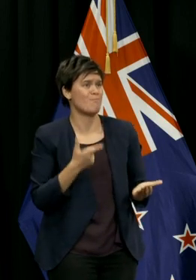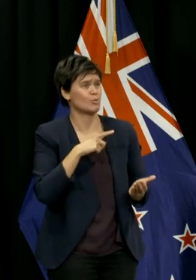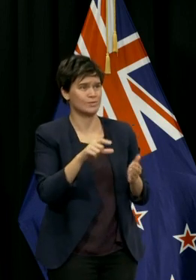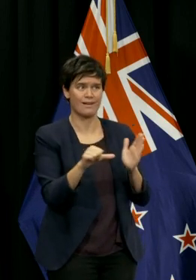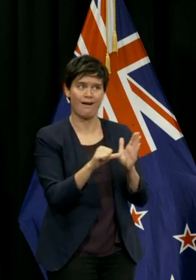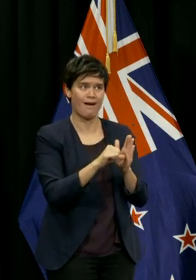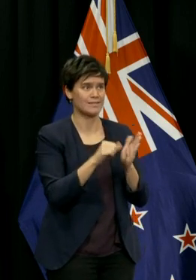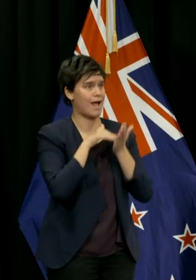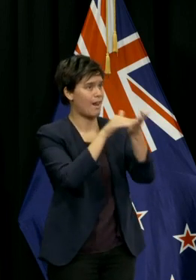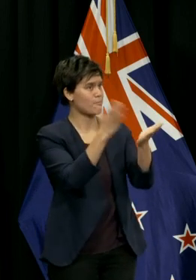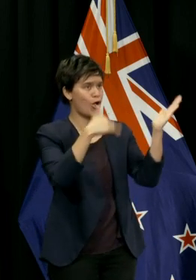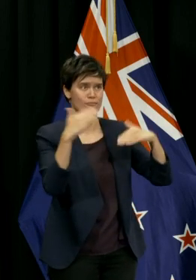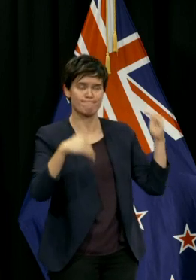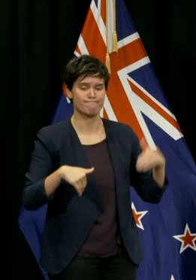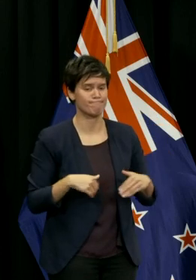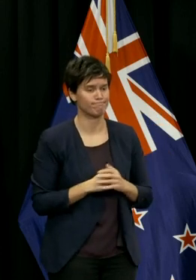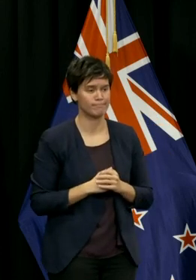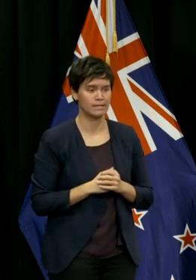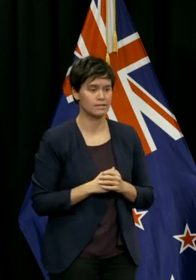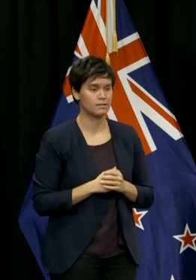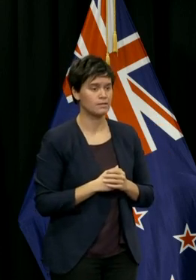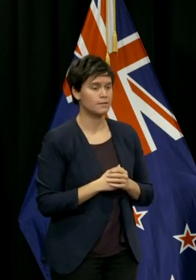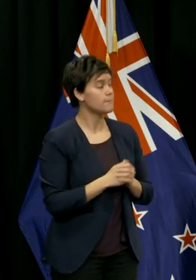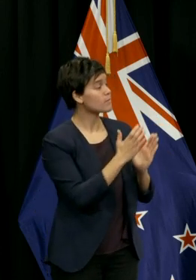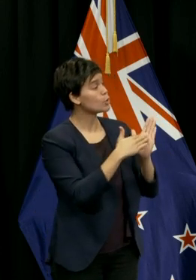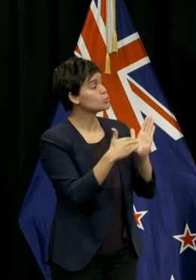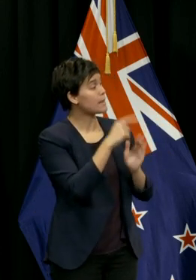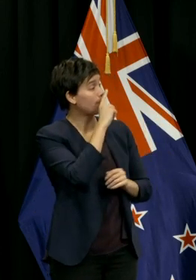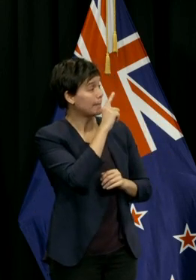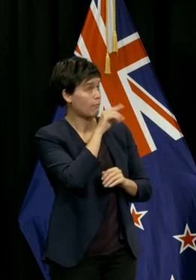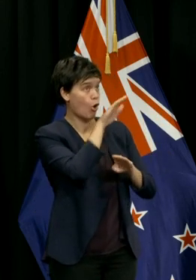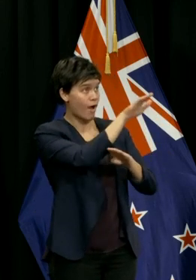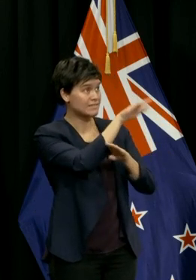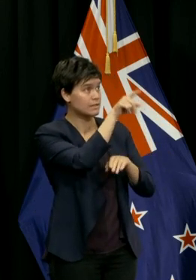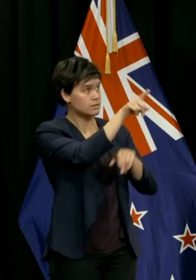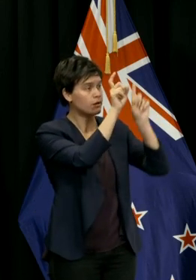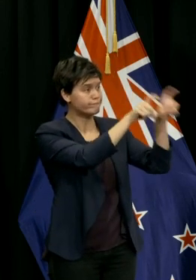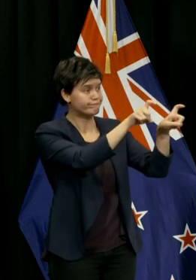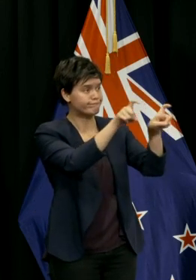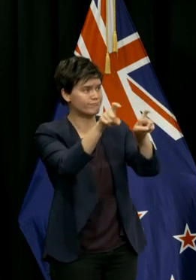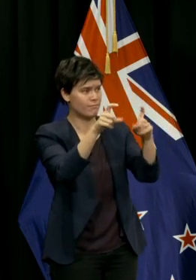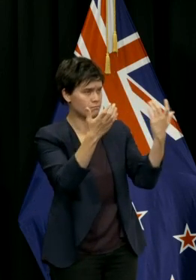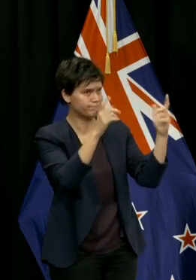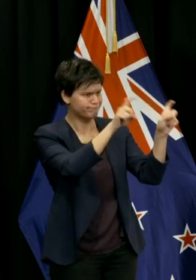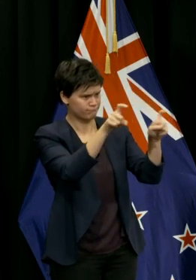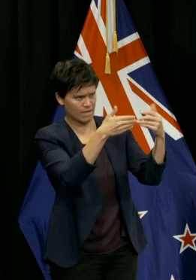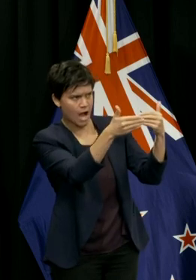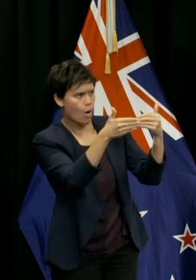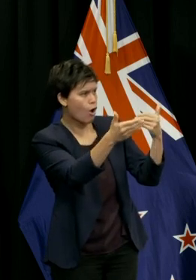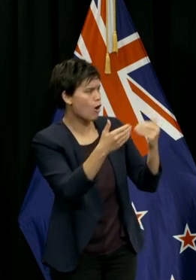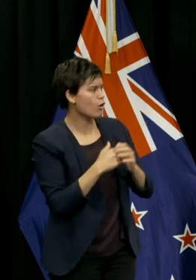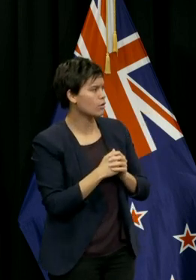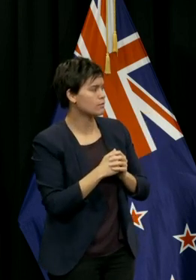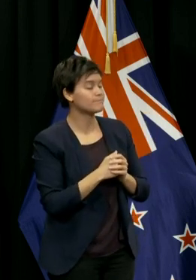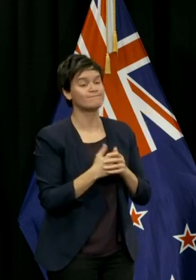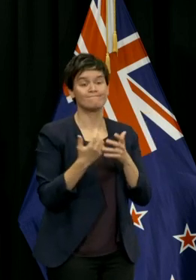for us to get them home. How long should New Zealanders be looking to find shelter for? Well, it's ultimately not just our